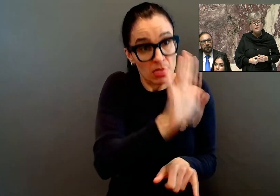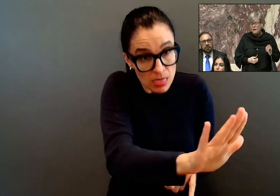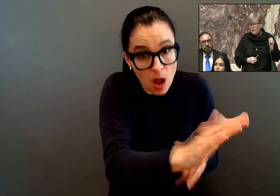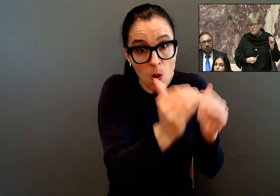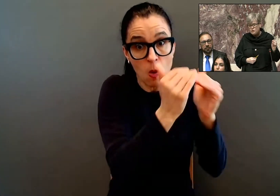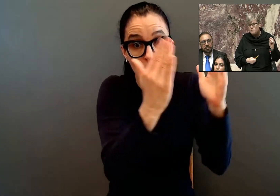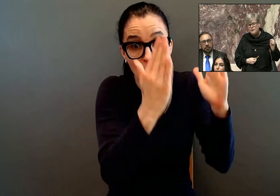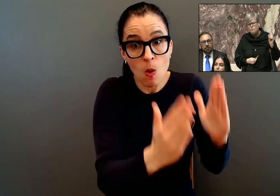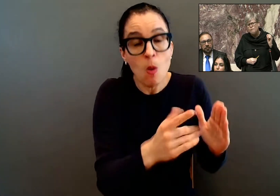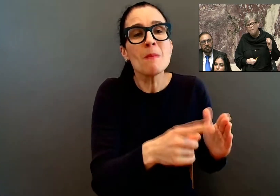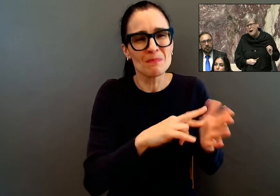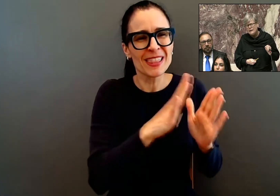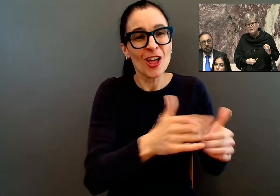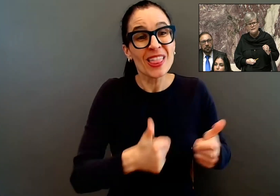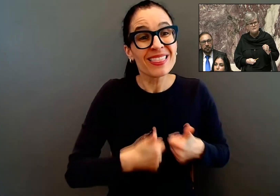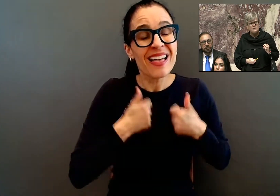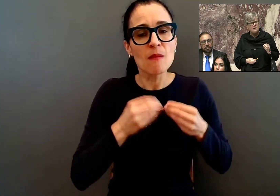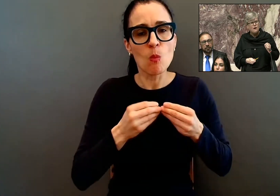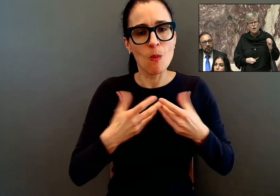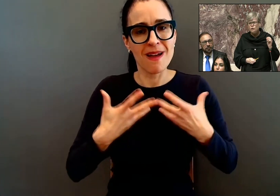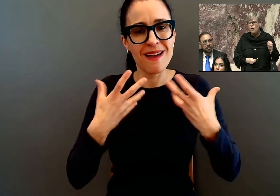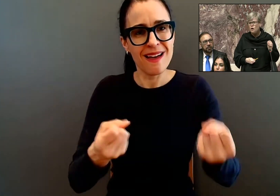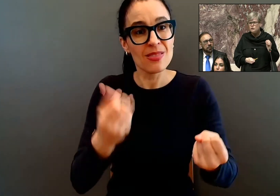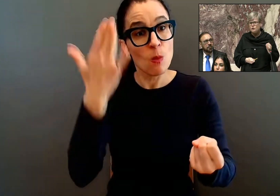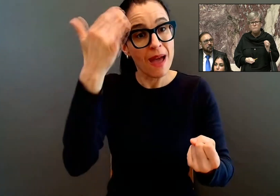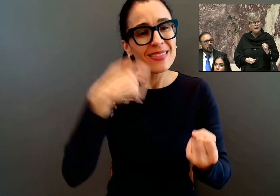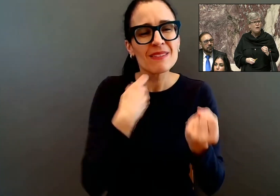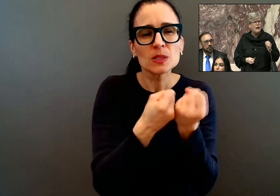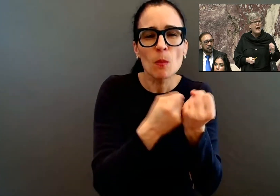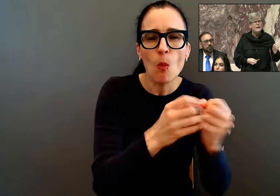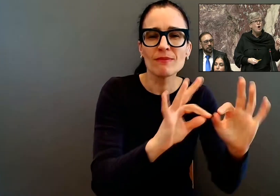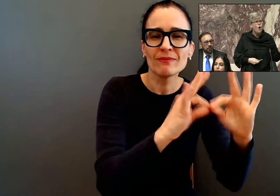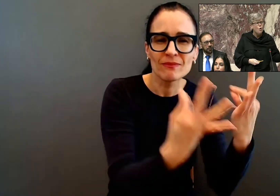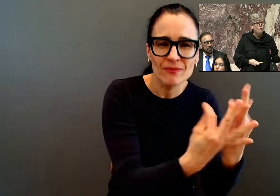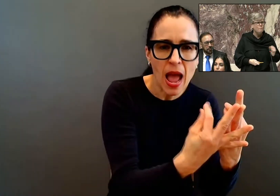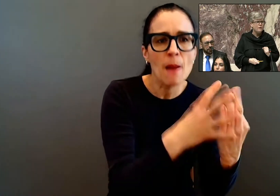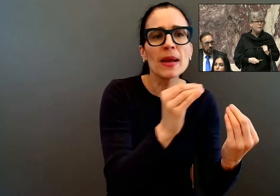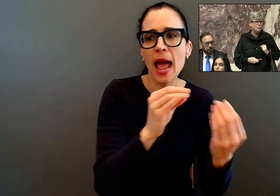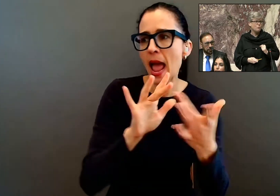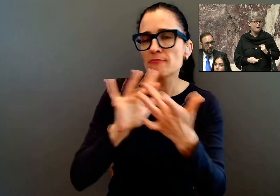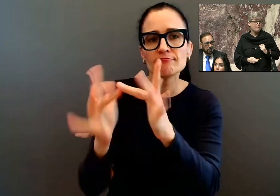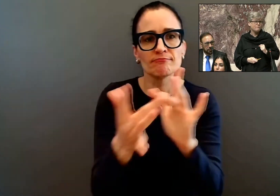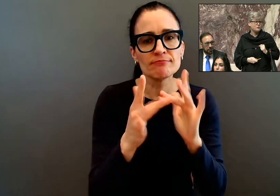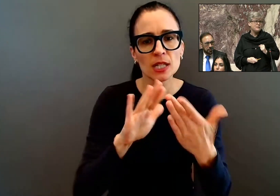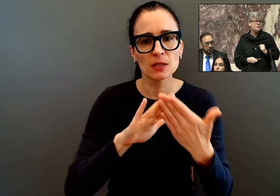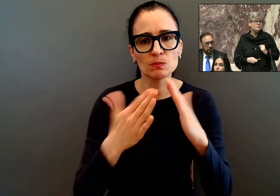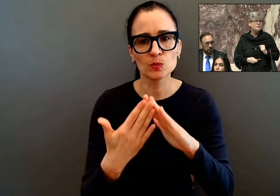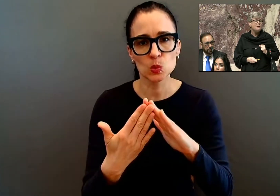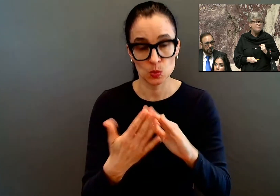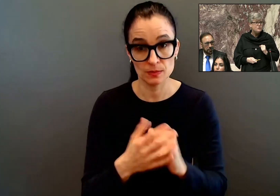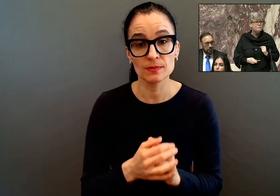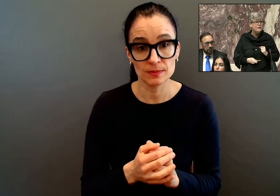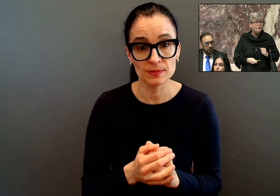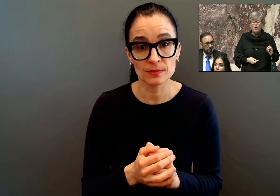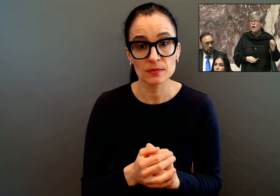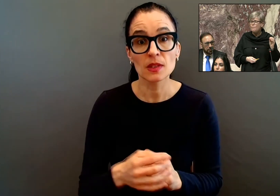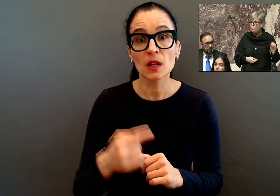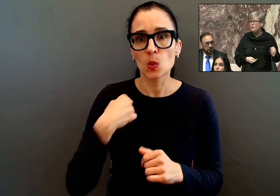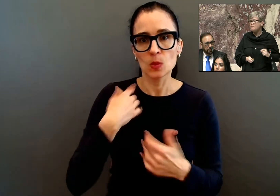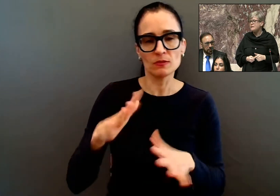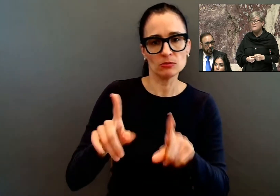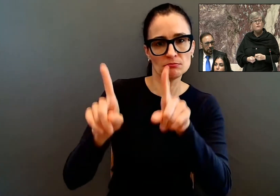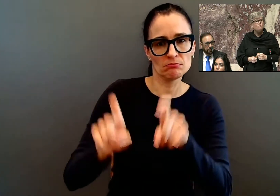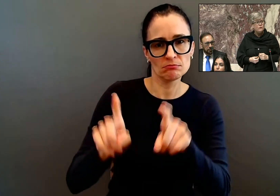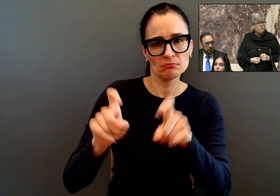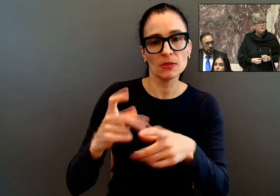they need. Mr. Speaker, we've piloted a long-term care at home program for seniors, Mr. Speaker, a